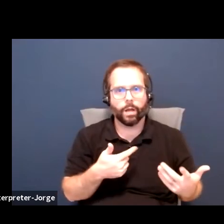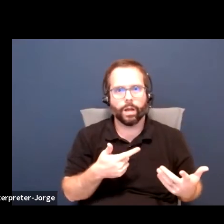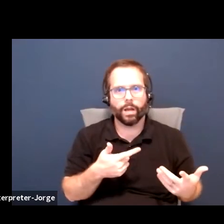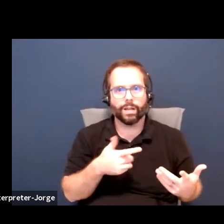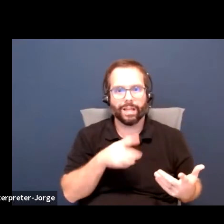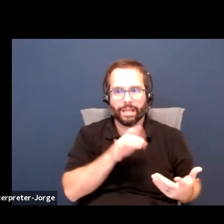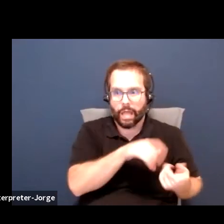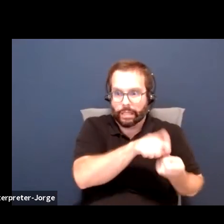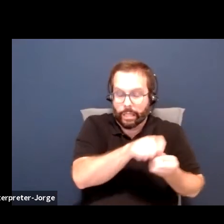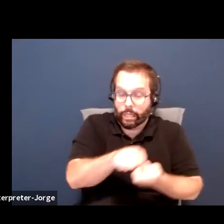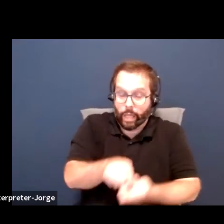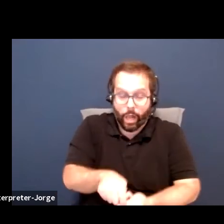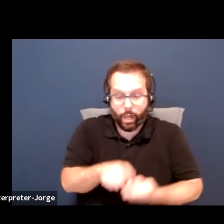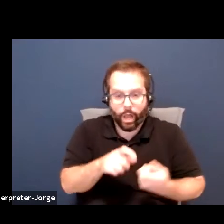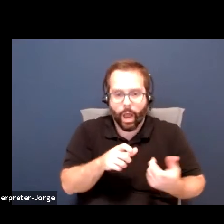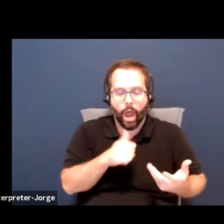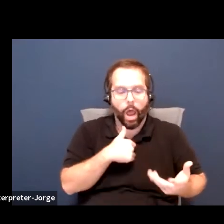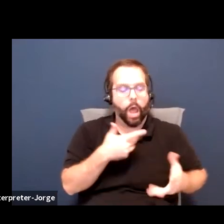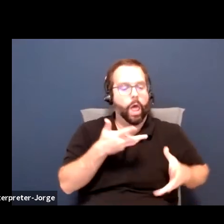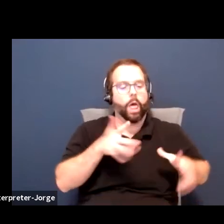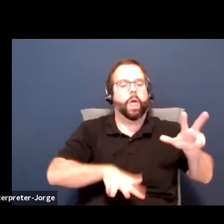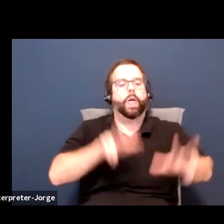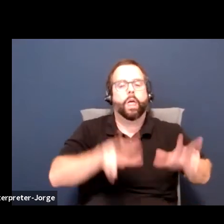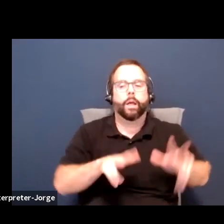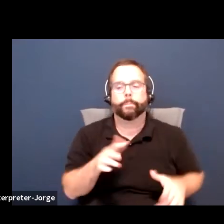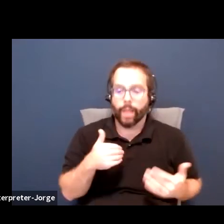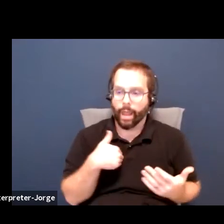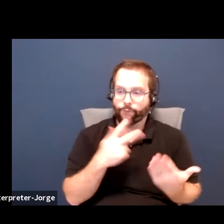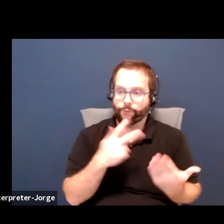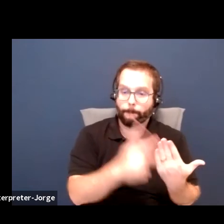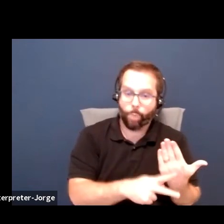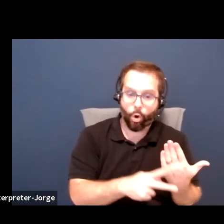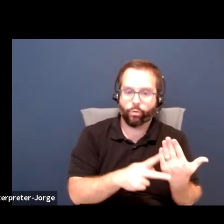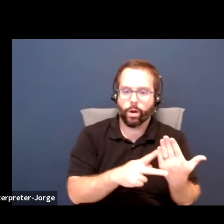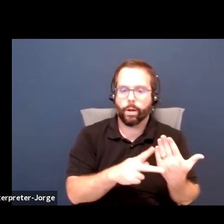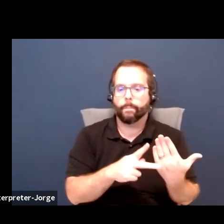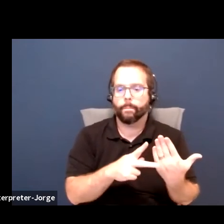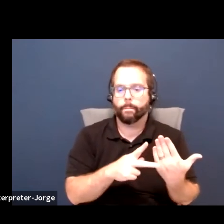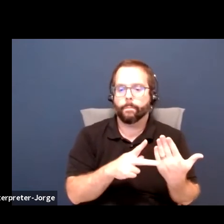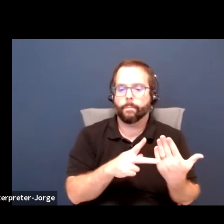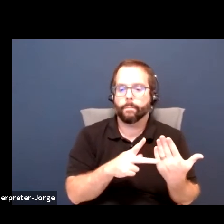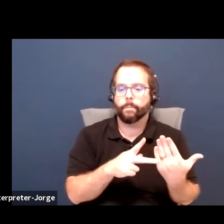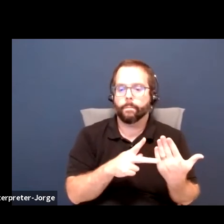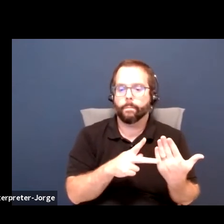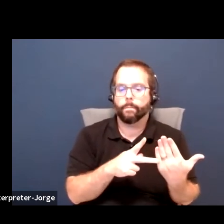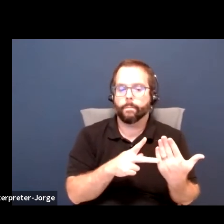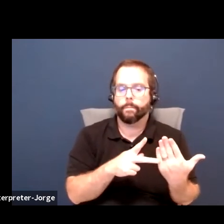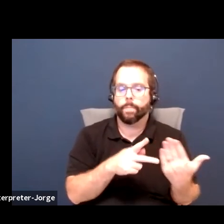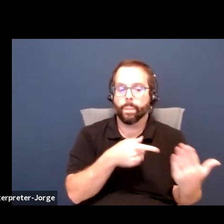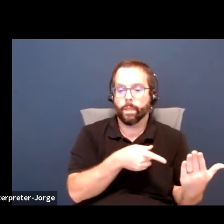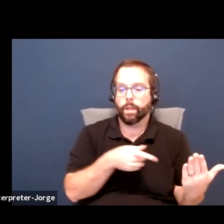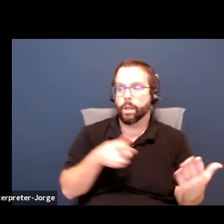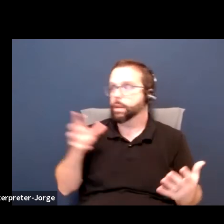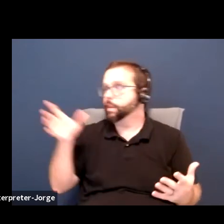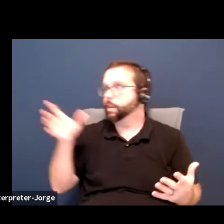of details. But having program staff and financial staff involved, they were on it like